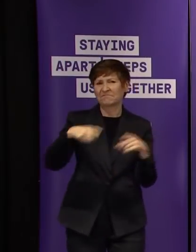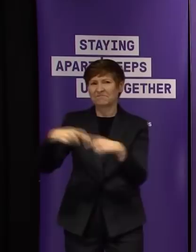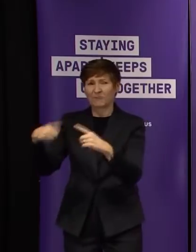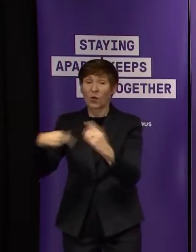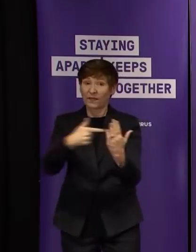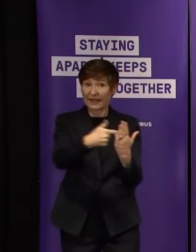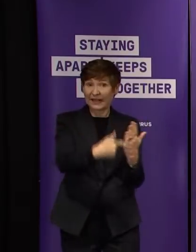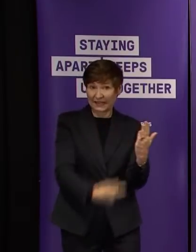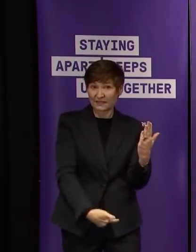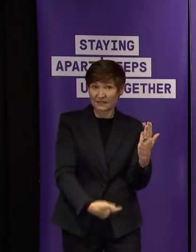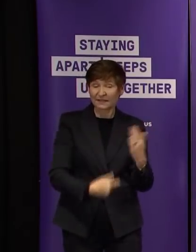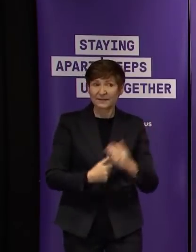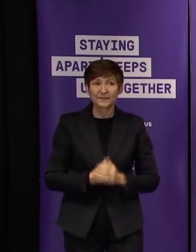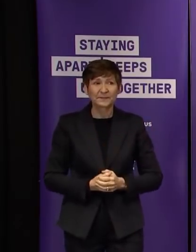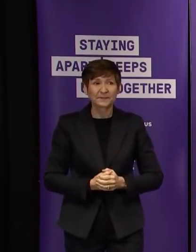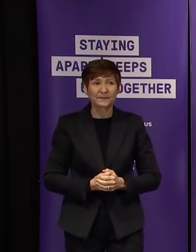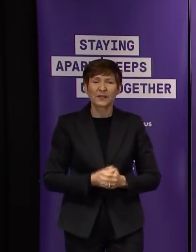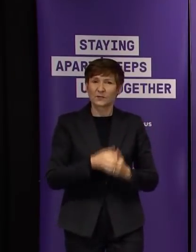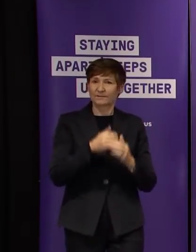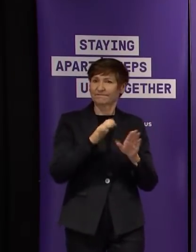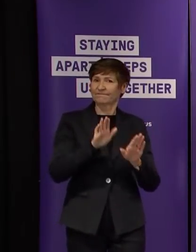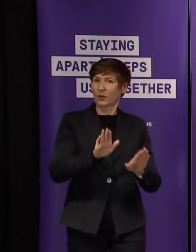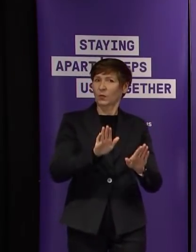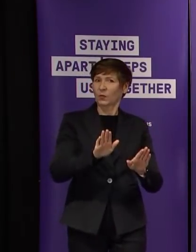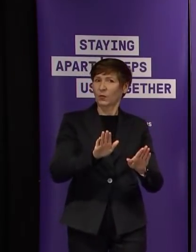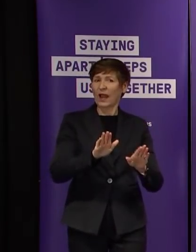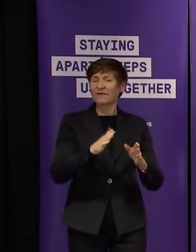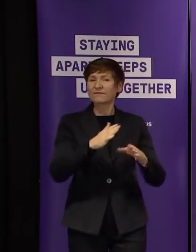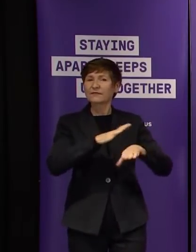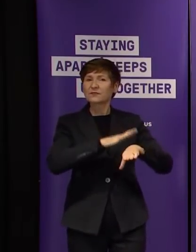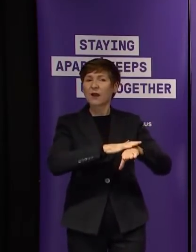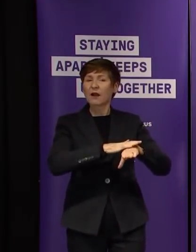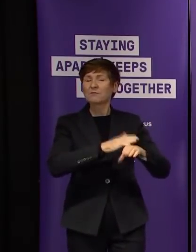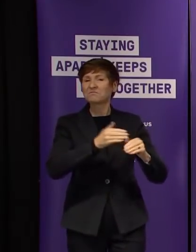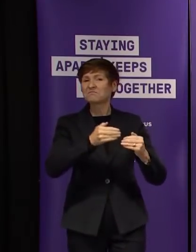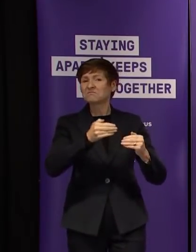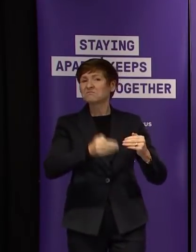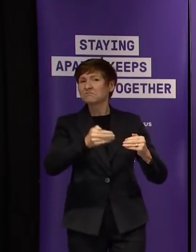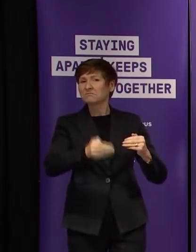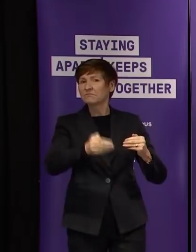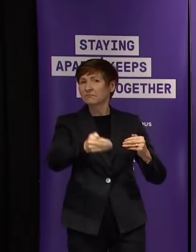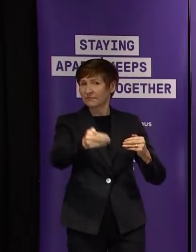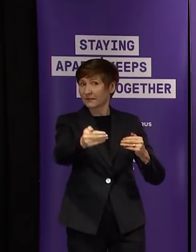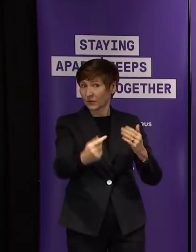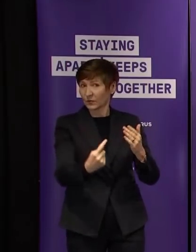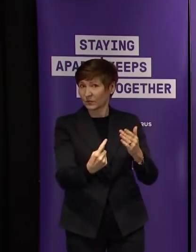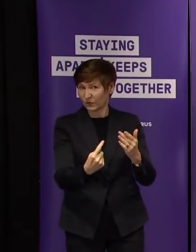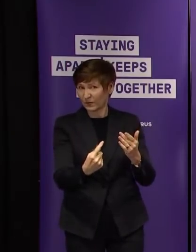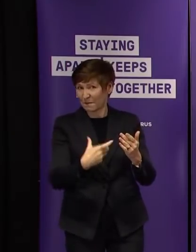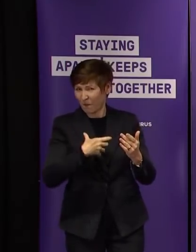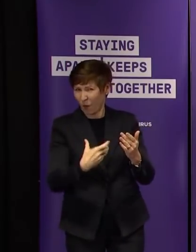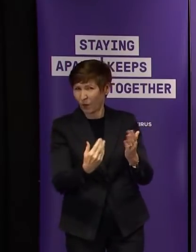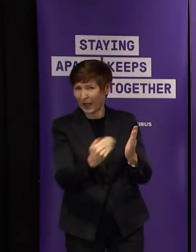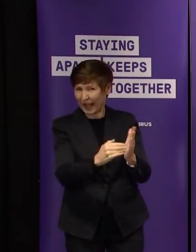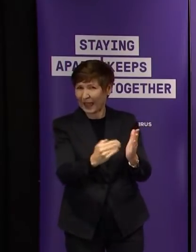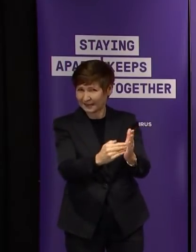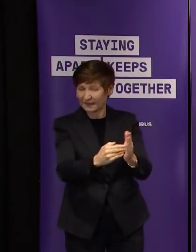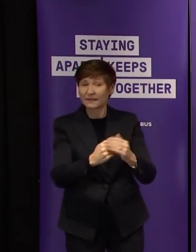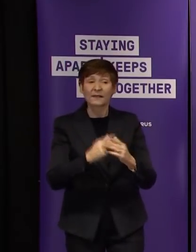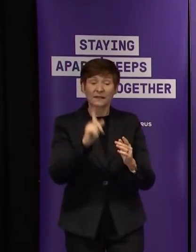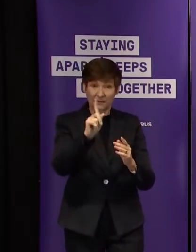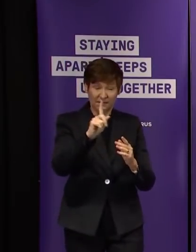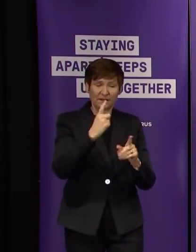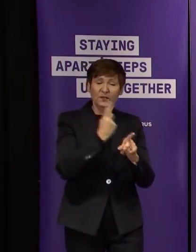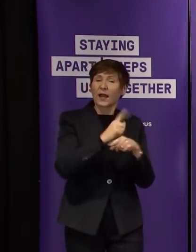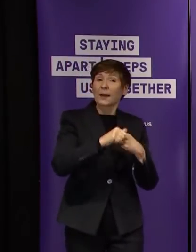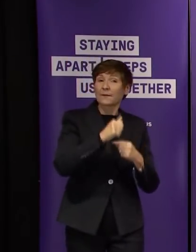The rest of the restrictions over time pick up additional sectors. So for instance, if I can just speak to pubs, cafes,